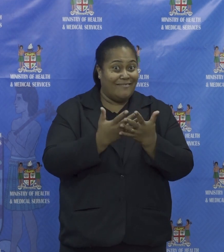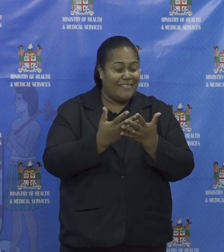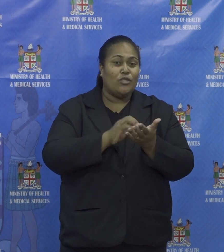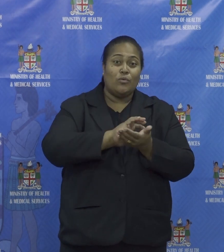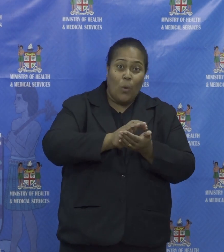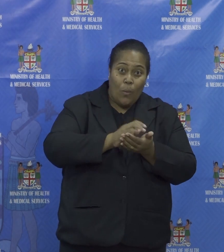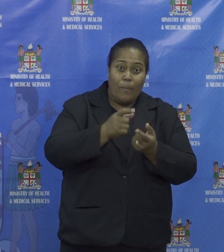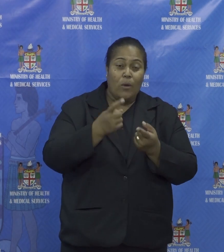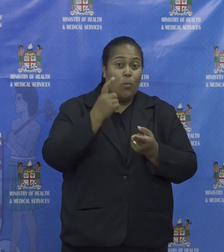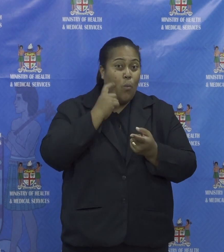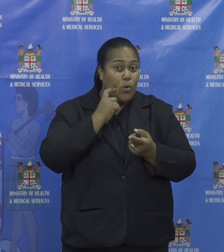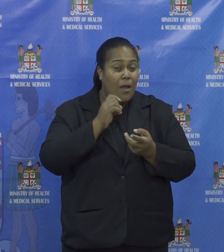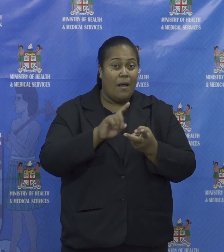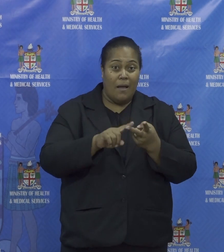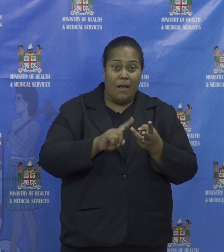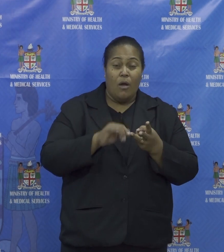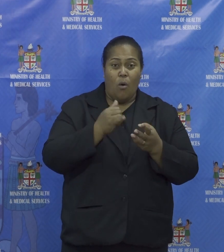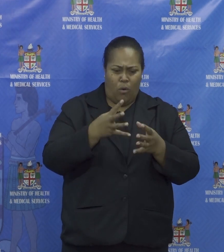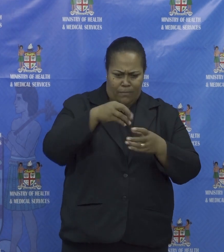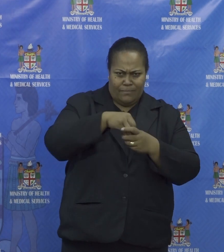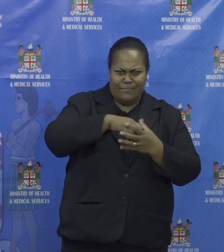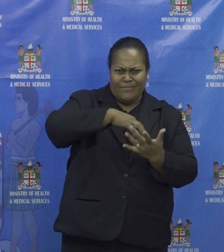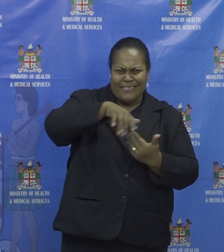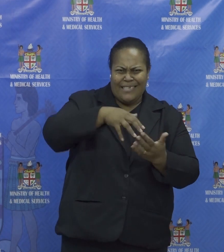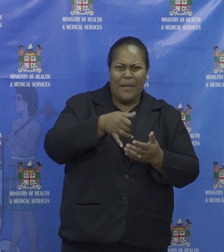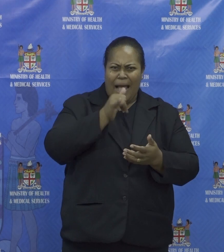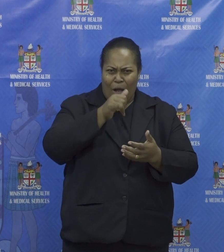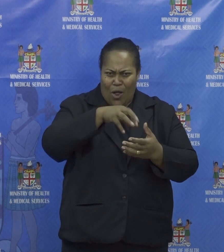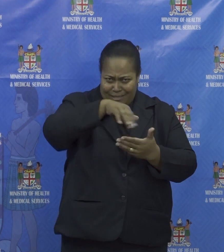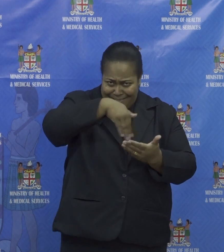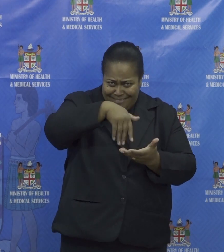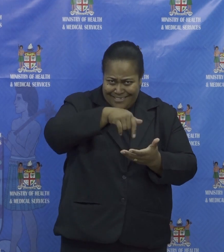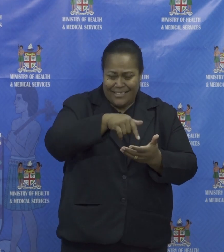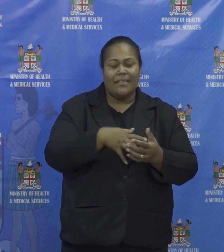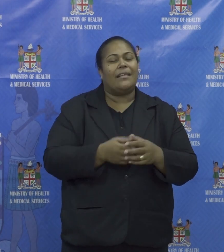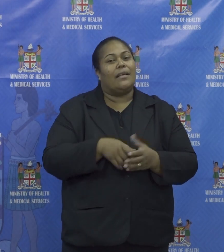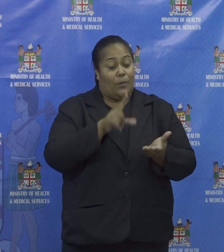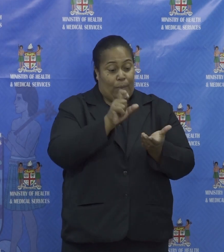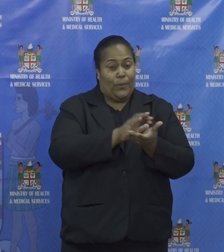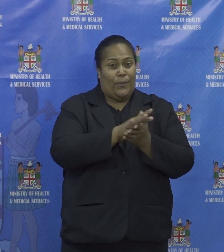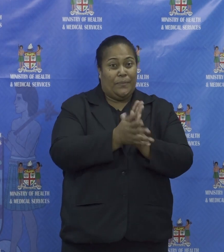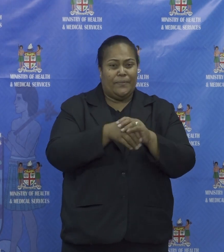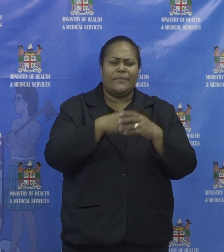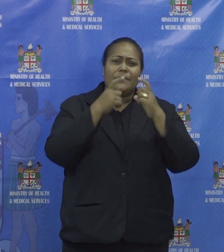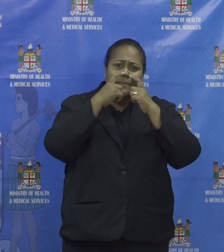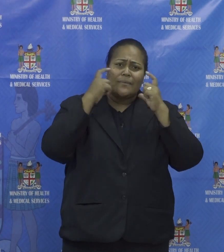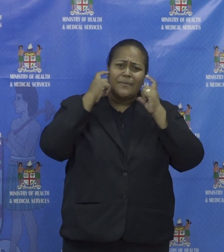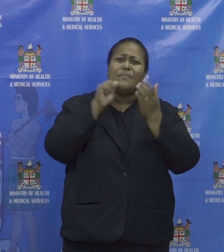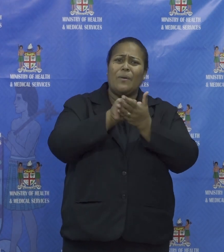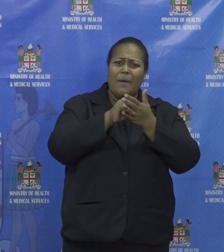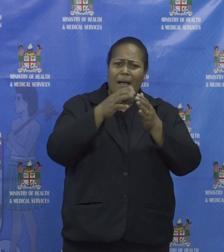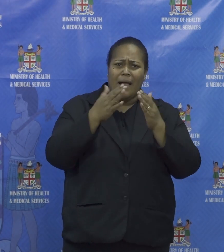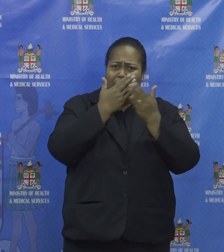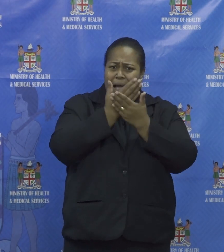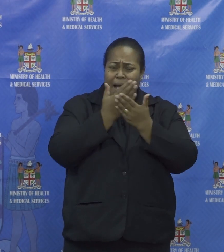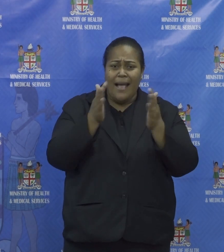or alcohol-based hand rubs. Wear your mask properly, covering your mouth and your nose.